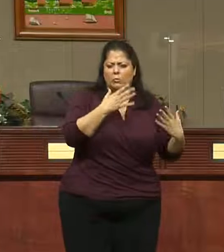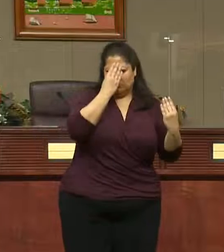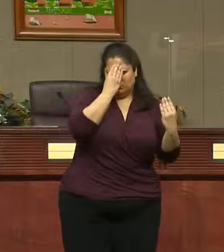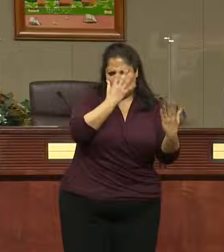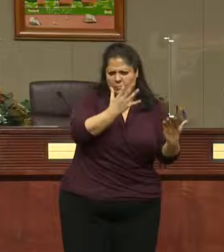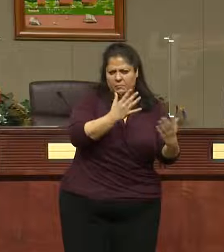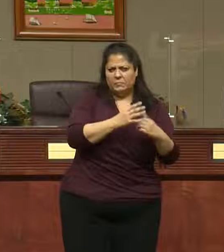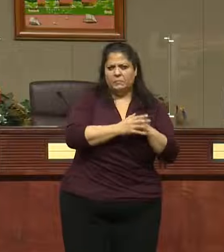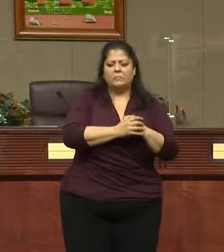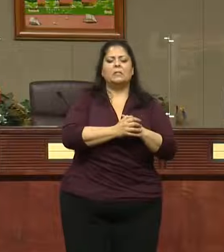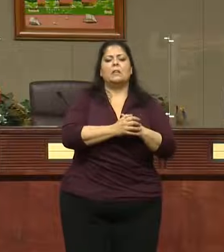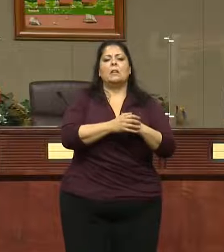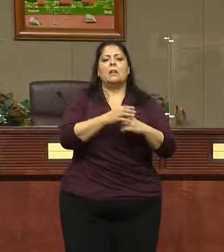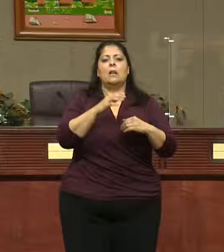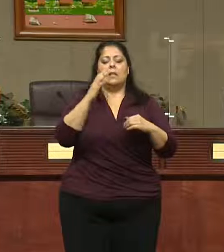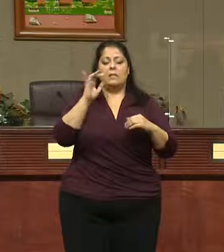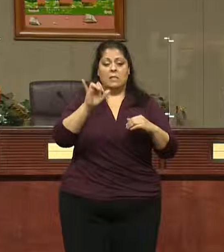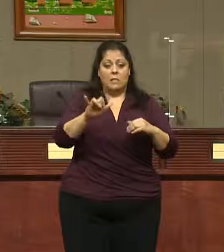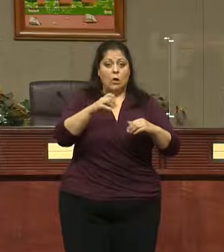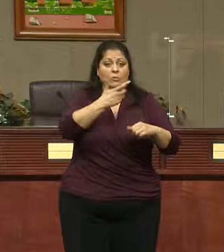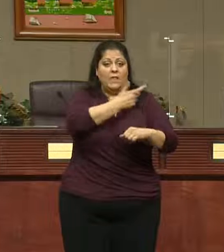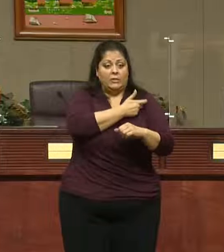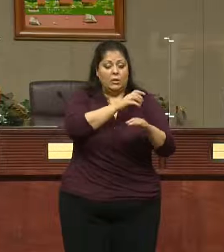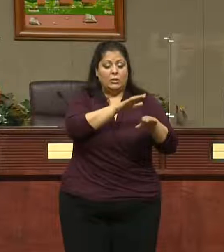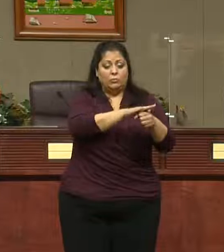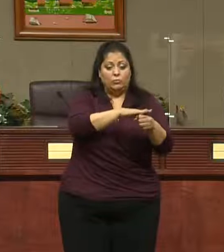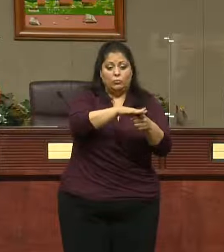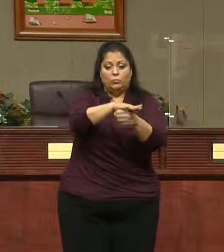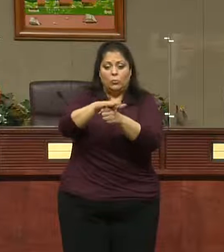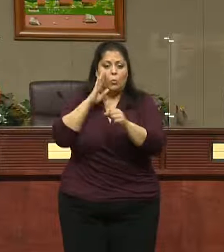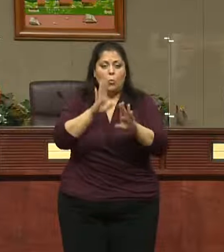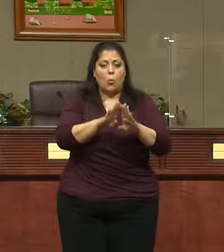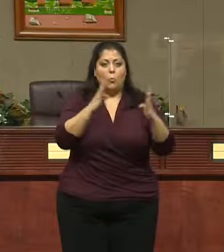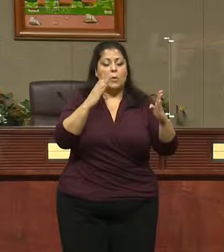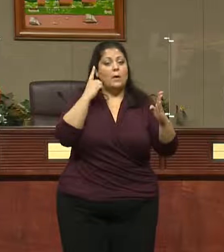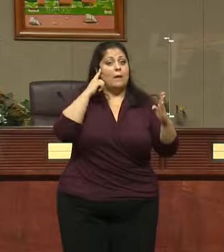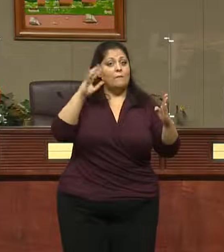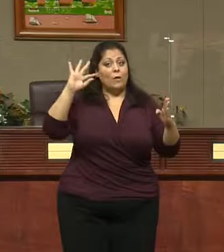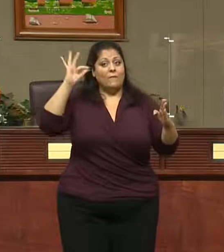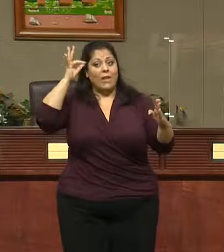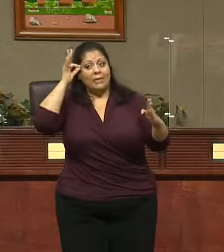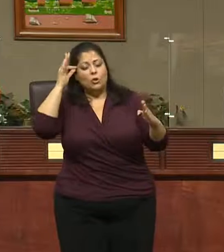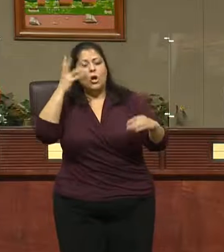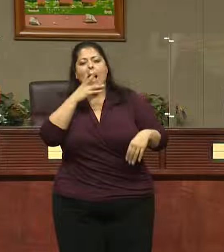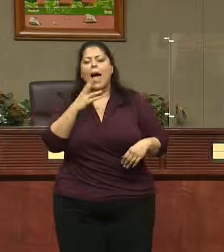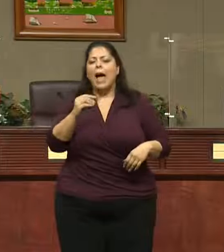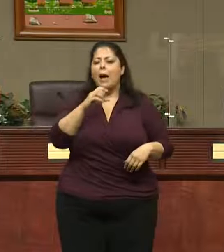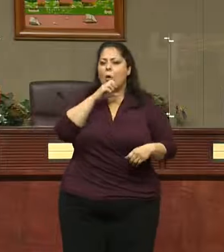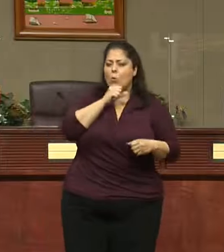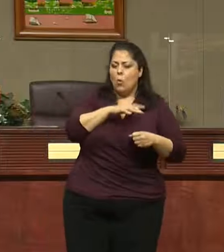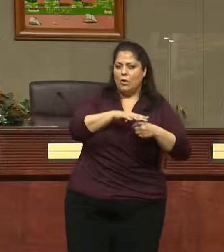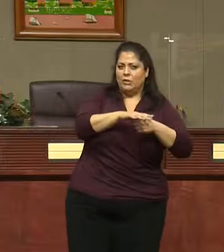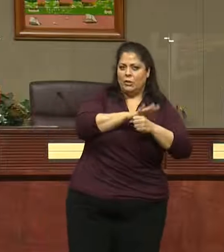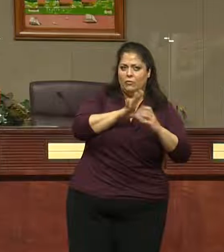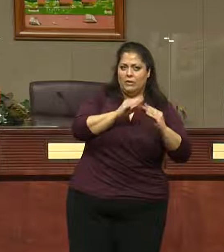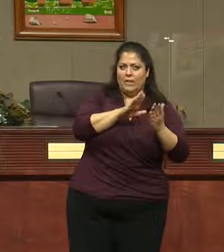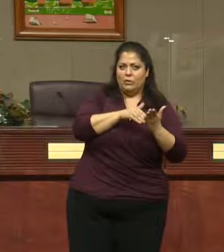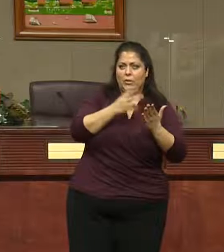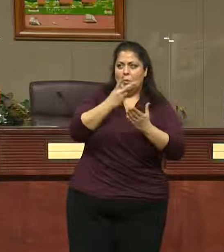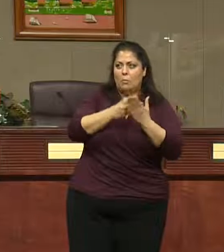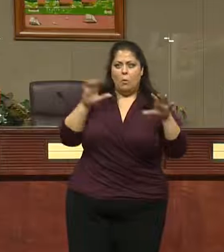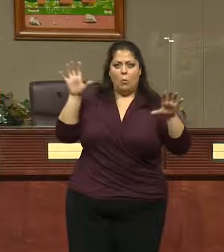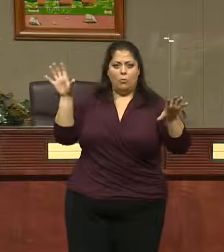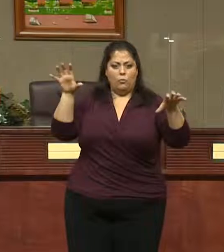site. That will be for both the federally run and for the Orange County Convention Center.